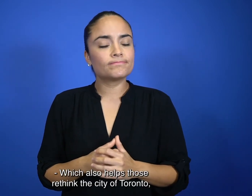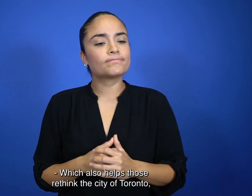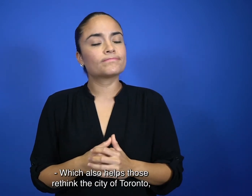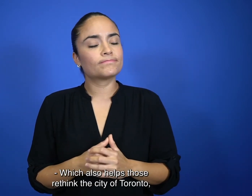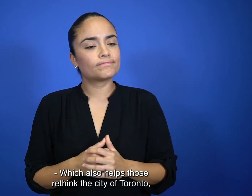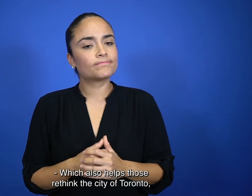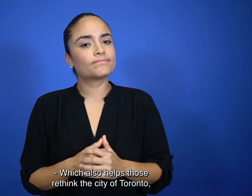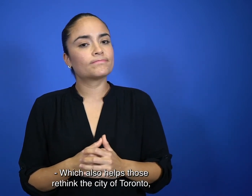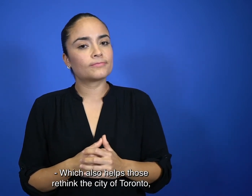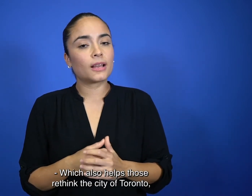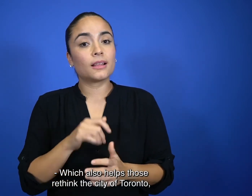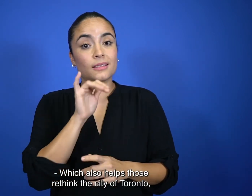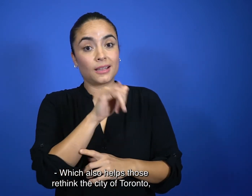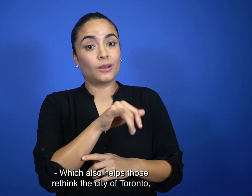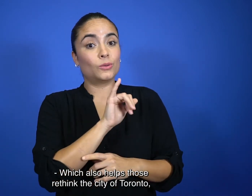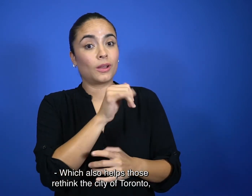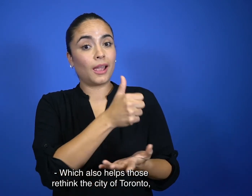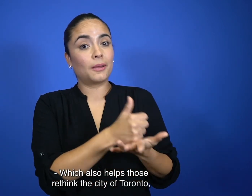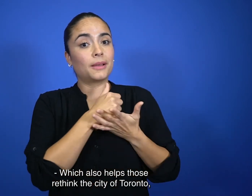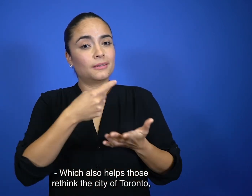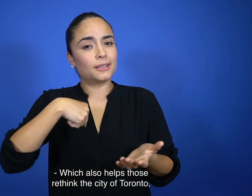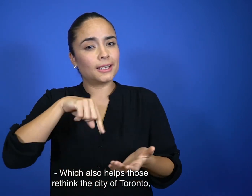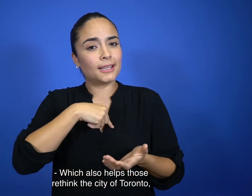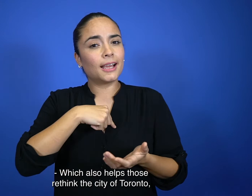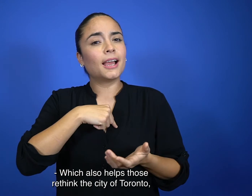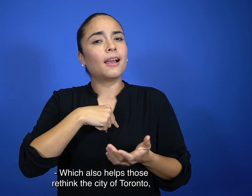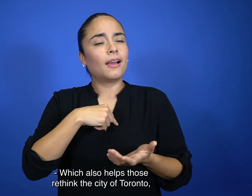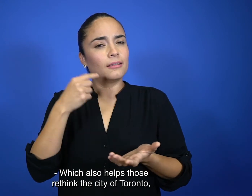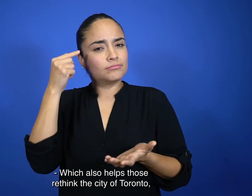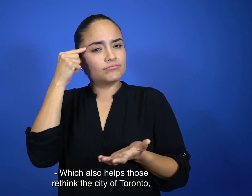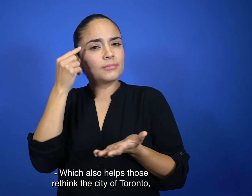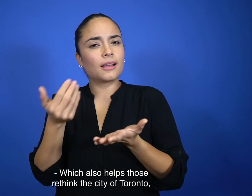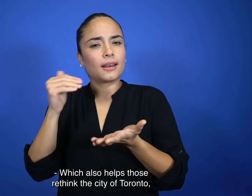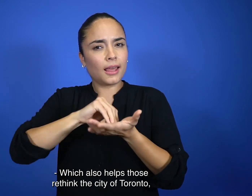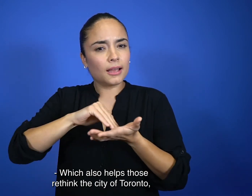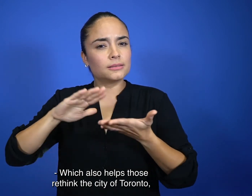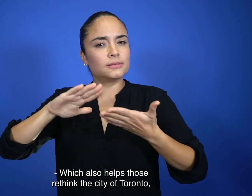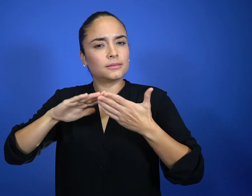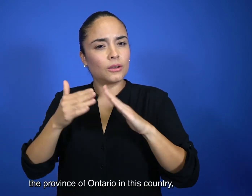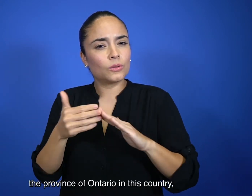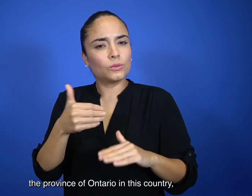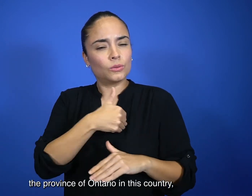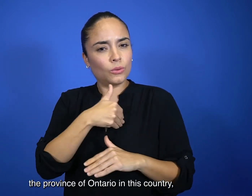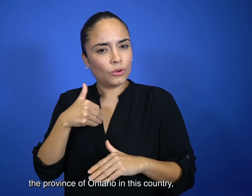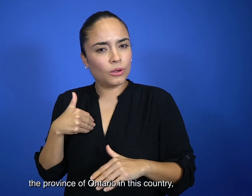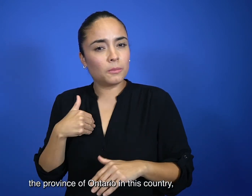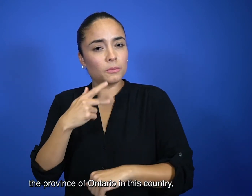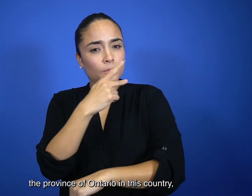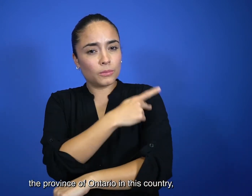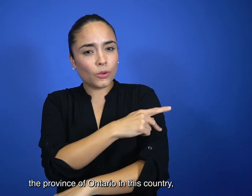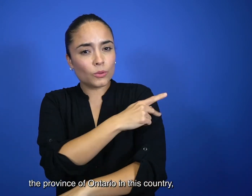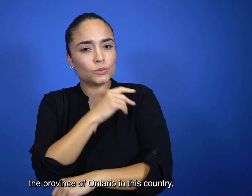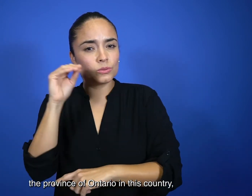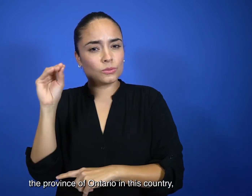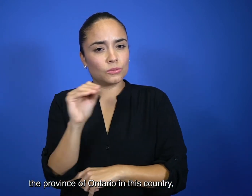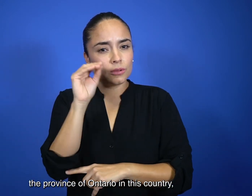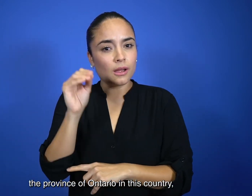Which also helps us rethink the city of Toronto, exactly, the province of Ontario, and the country of